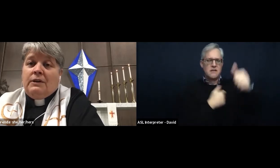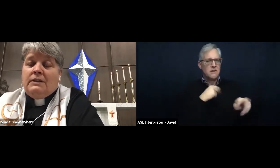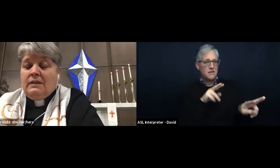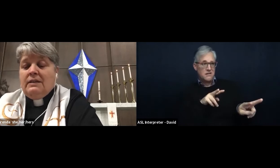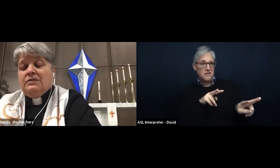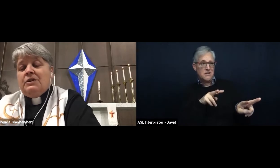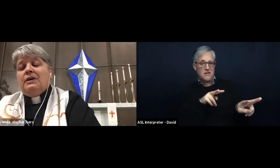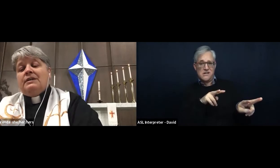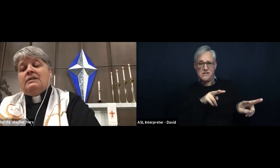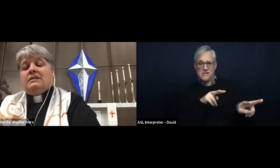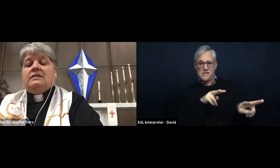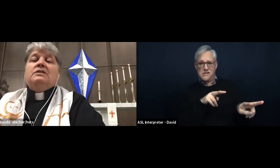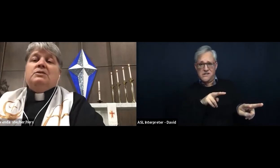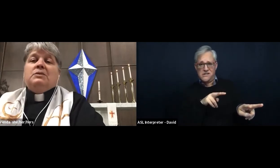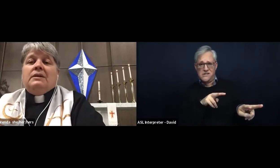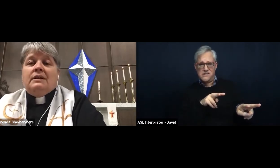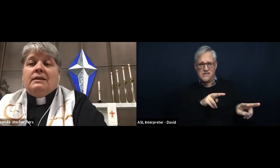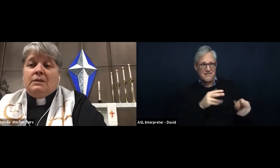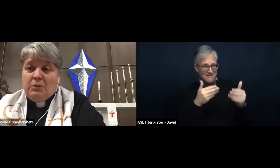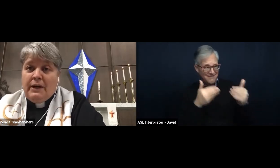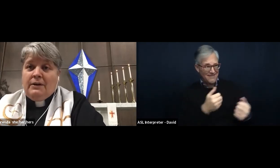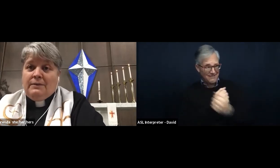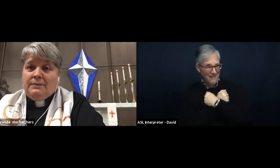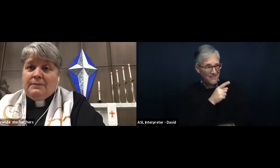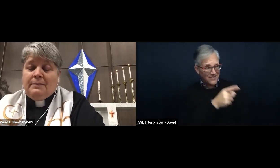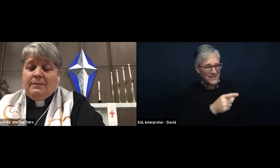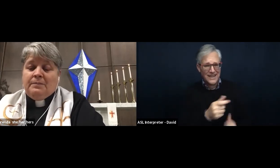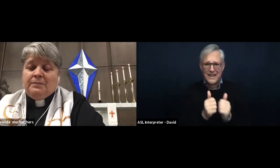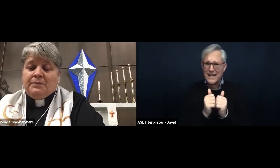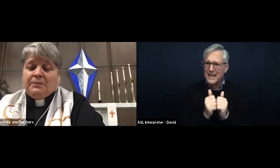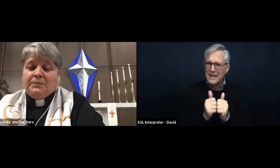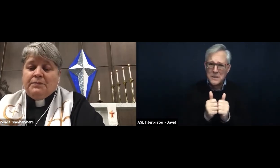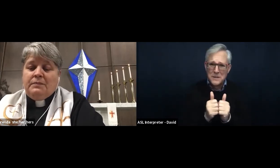Well, friends, let's start and continue in prayer.